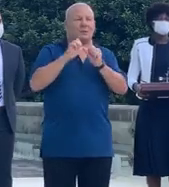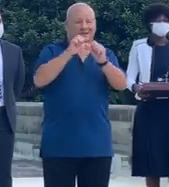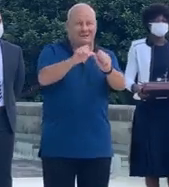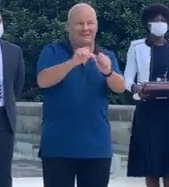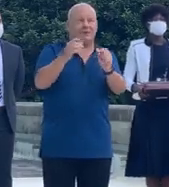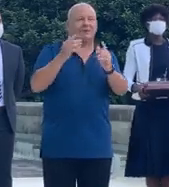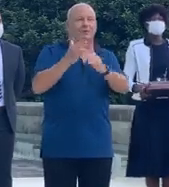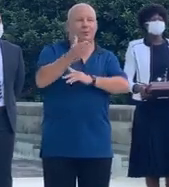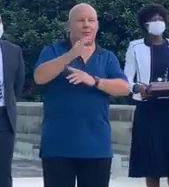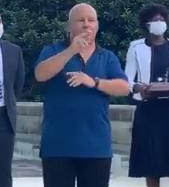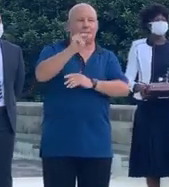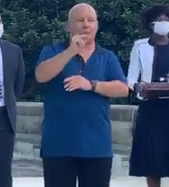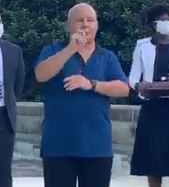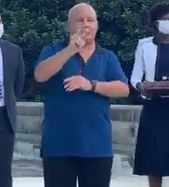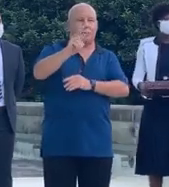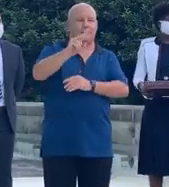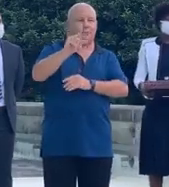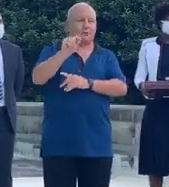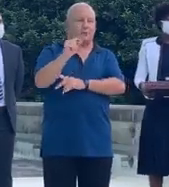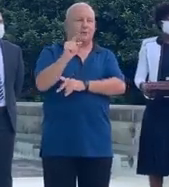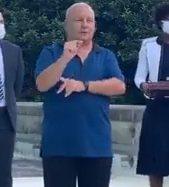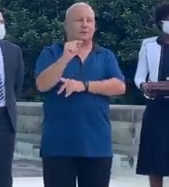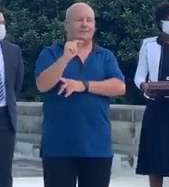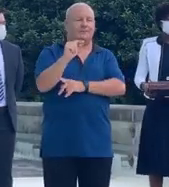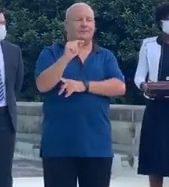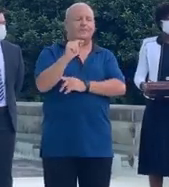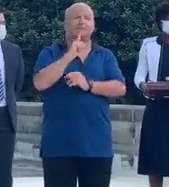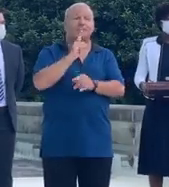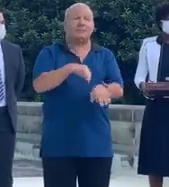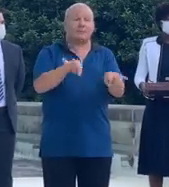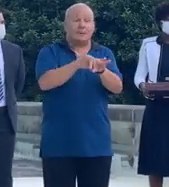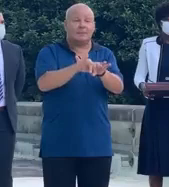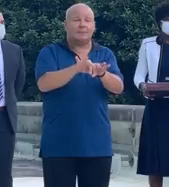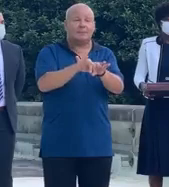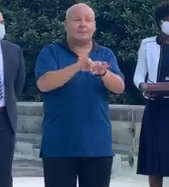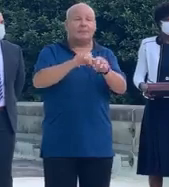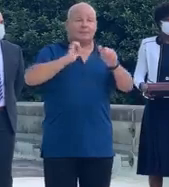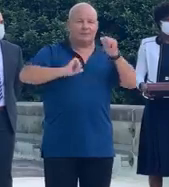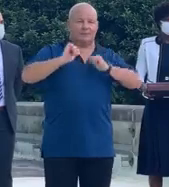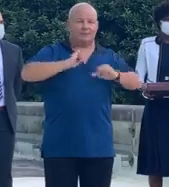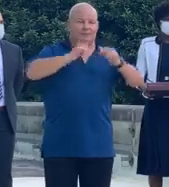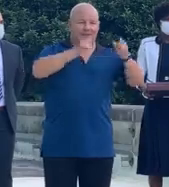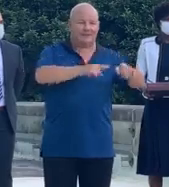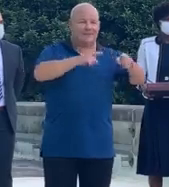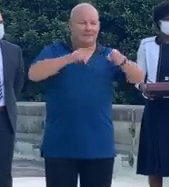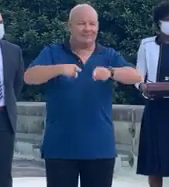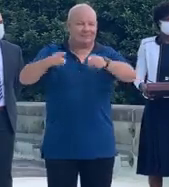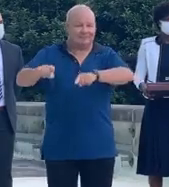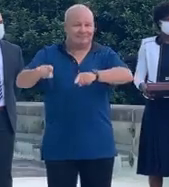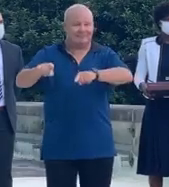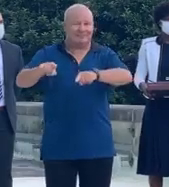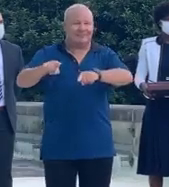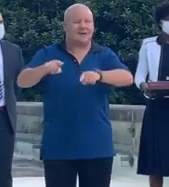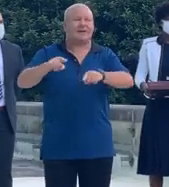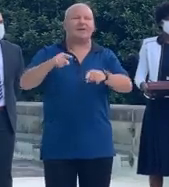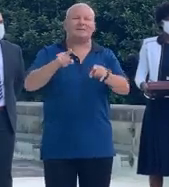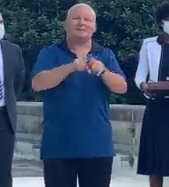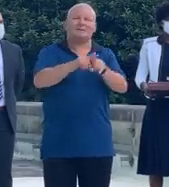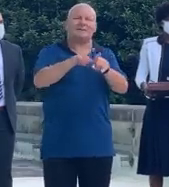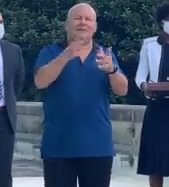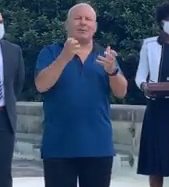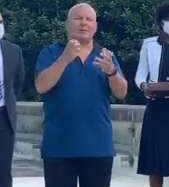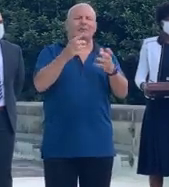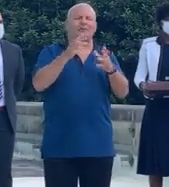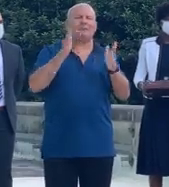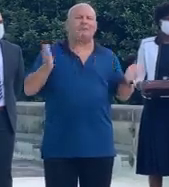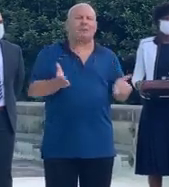through November 20th. And as important as the performances that are taking place is the fact that I would like to